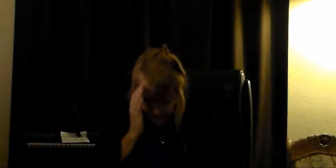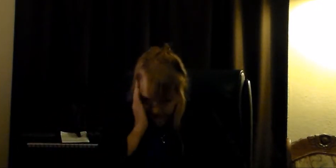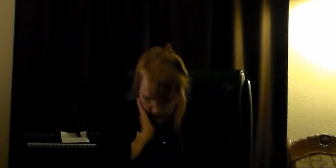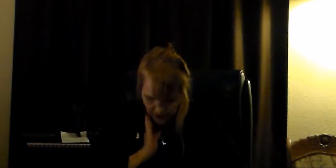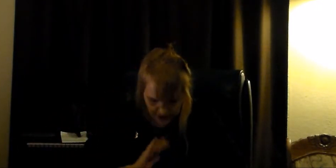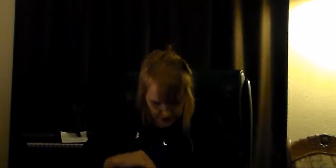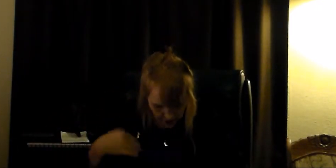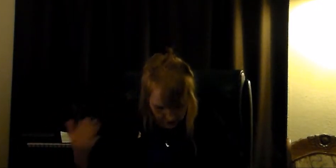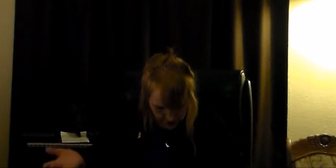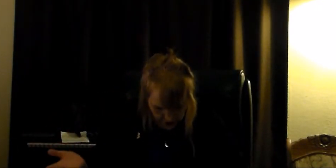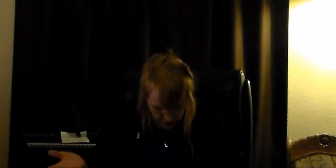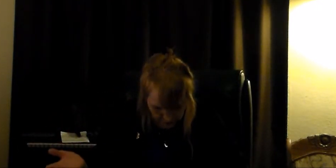Okay, let's go to